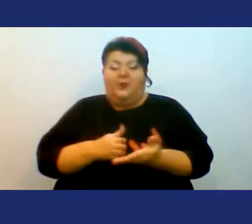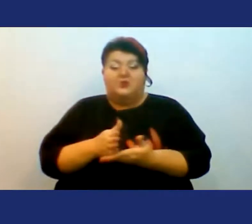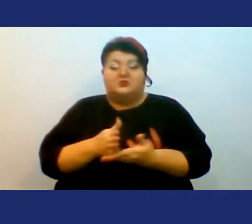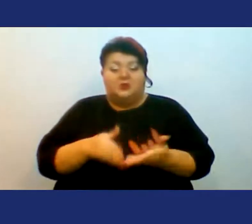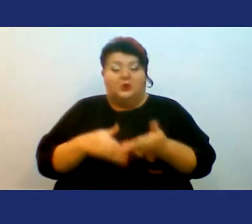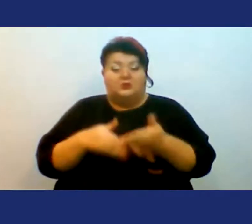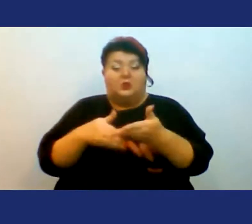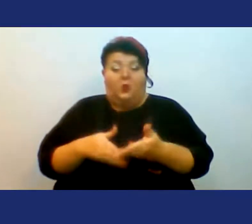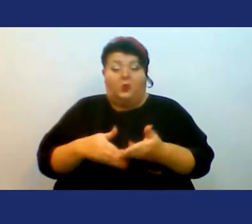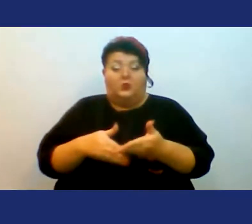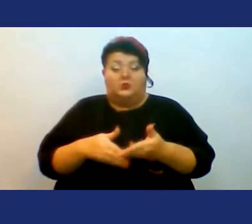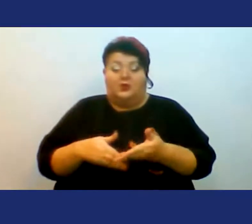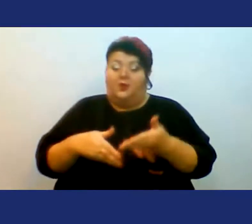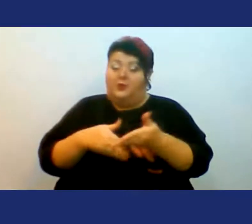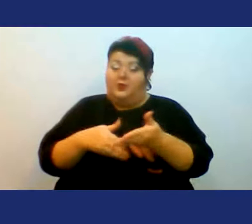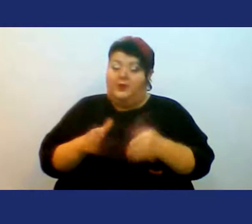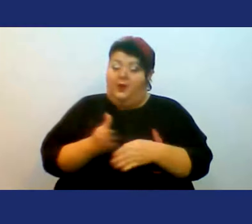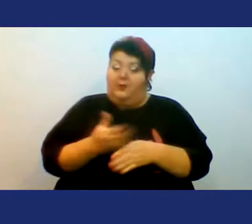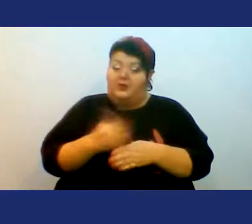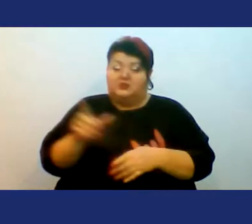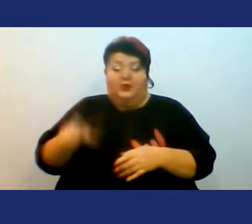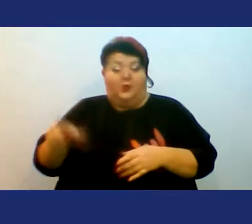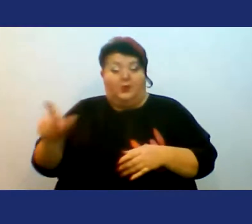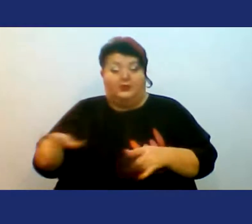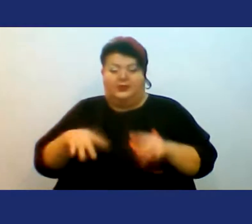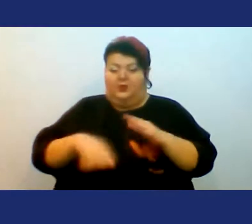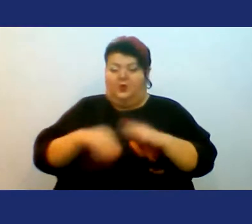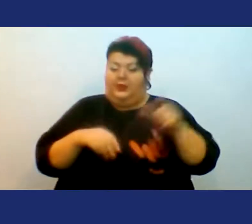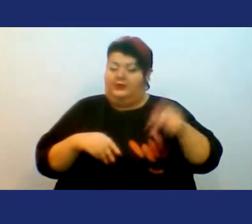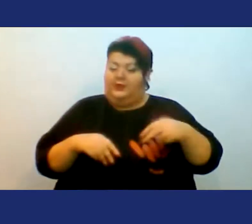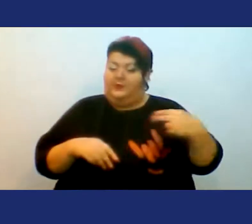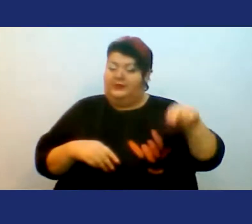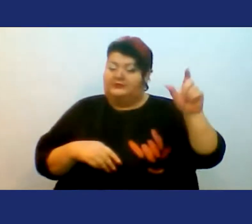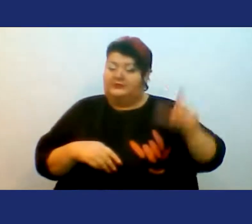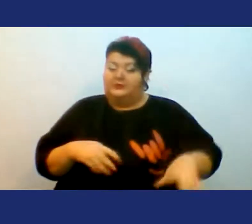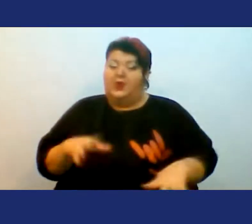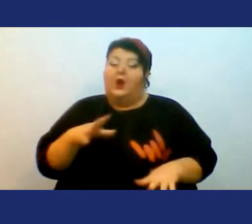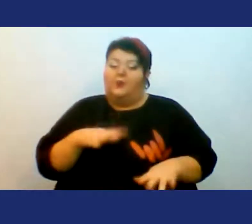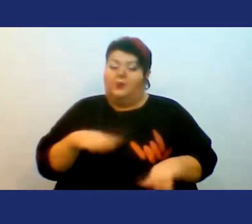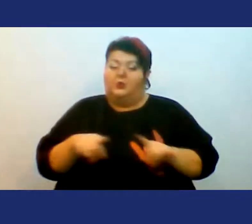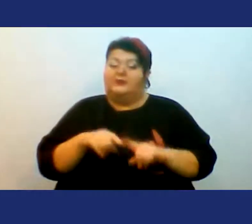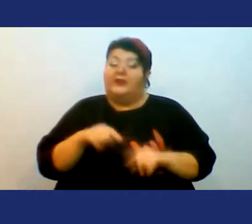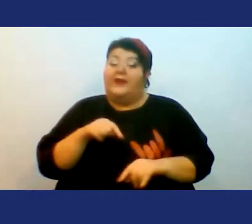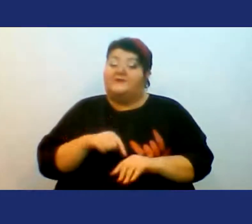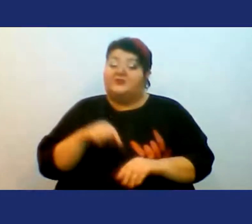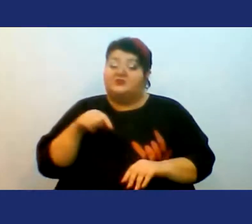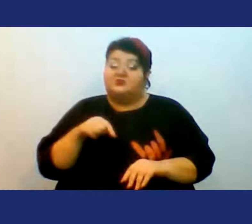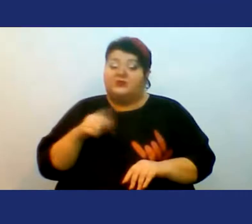the 1700s, there was a feeling that both administratively, but